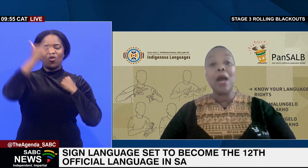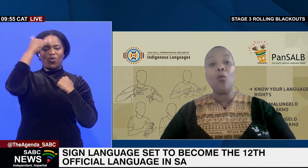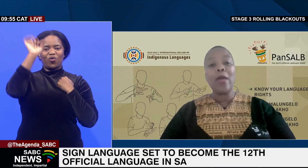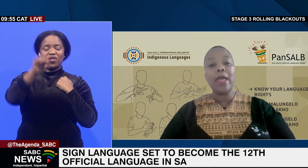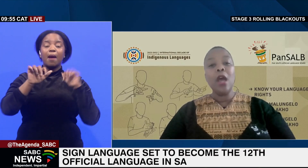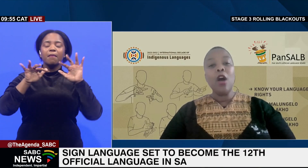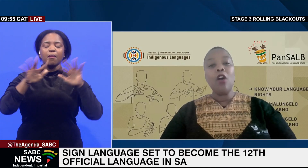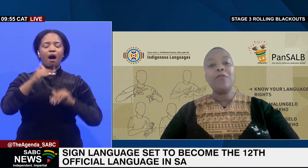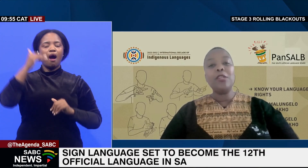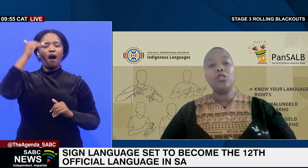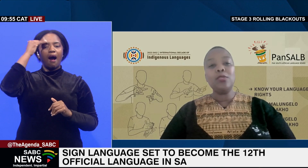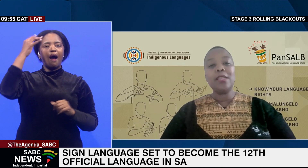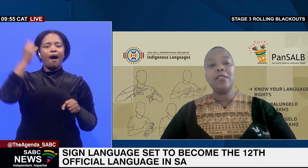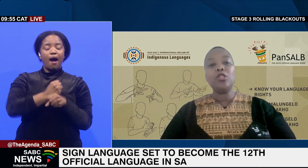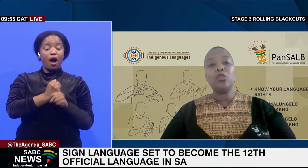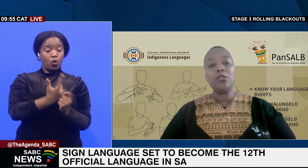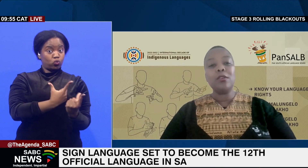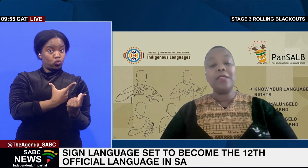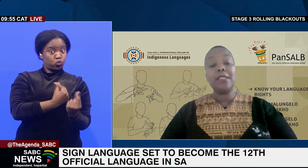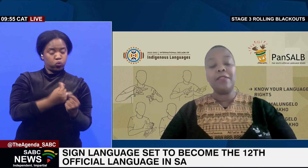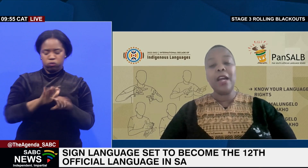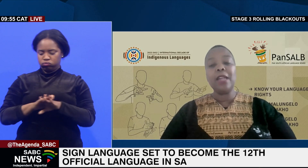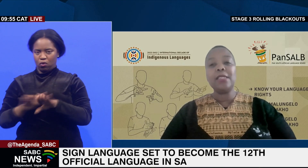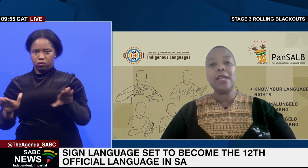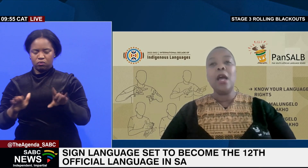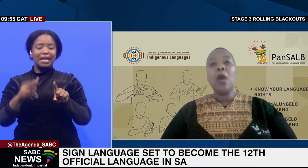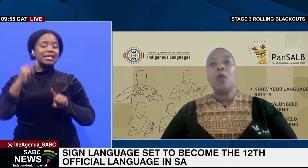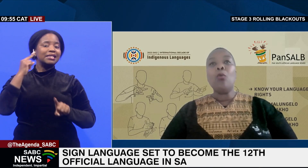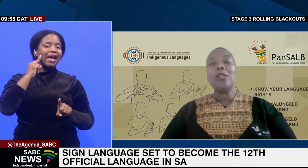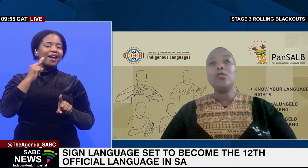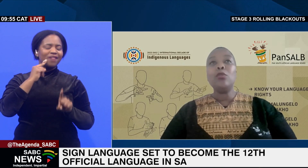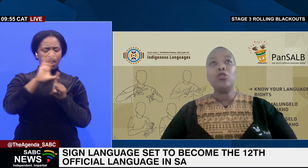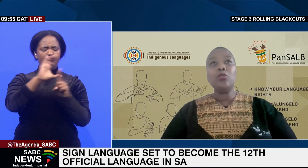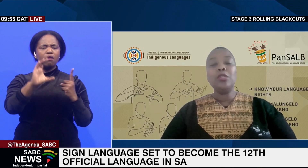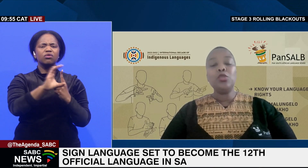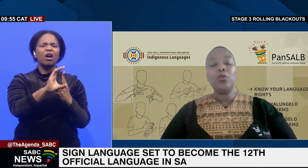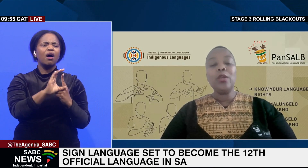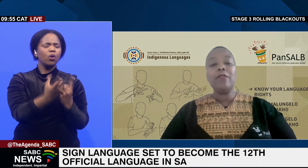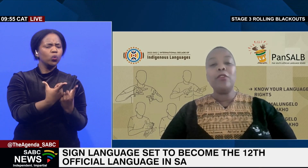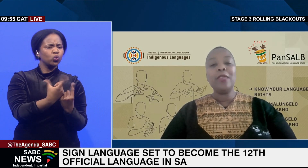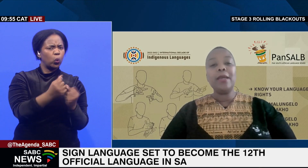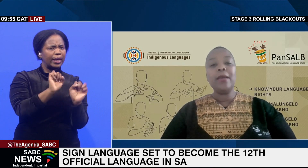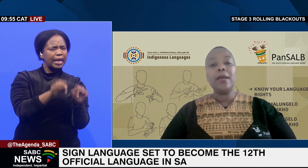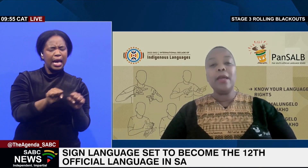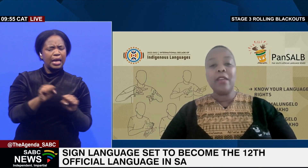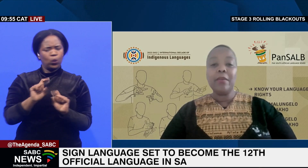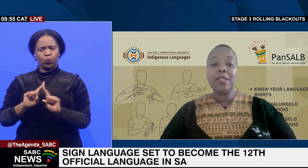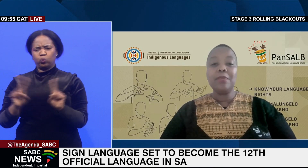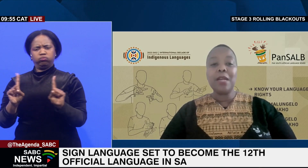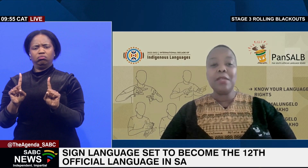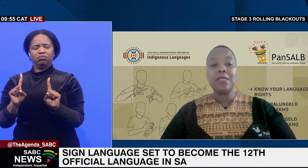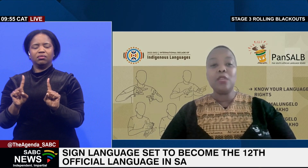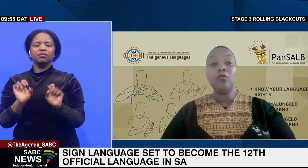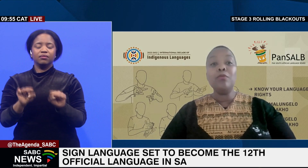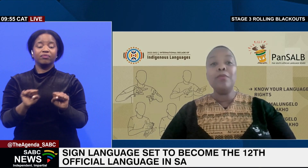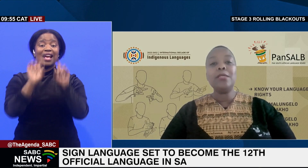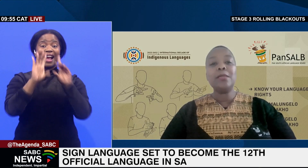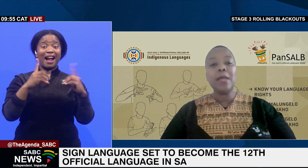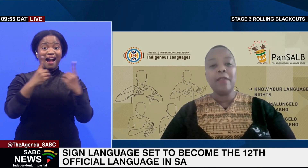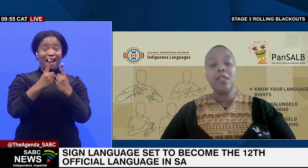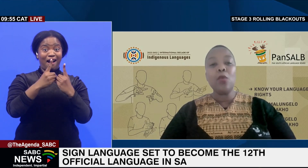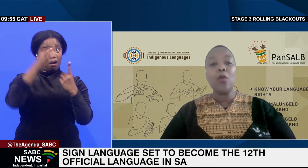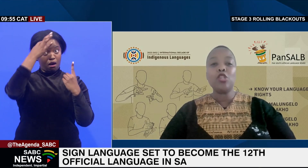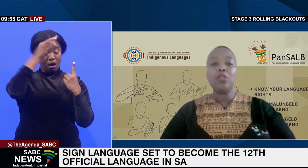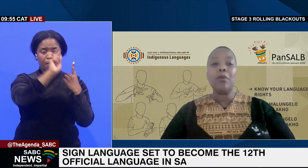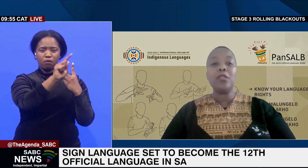people aware of the do's and the don'ts of the deaf culture. What we'll also be doing for the government departments, that we'll be